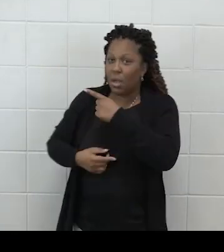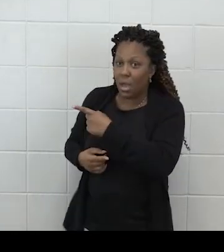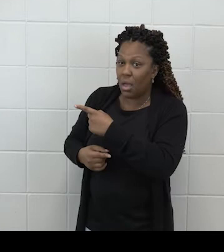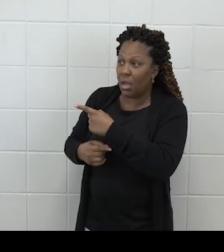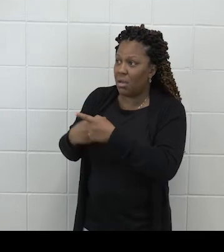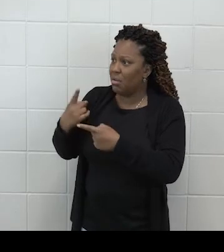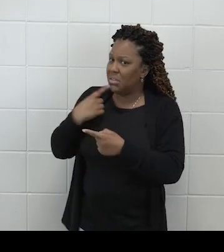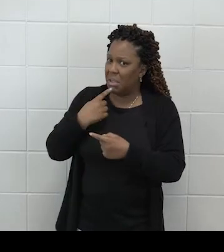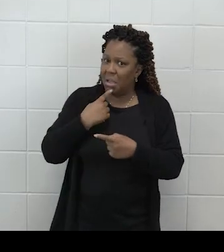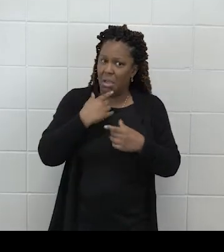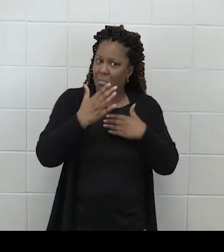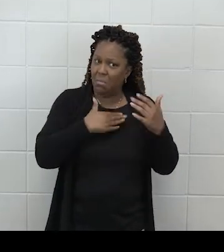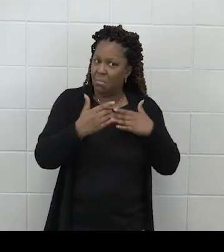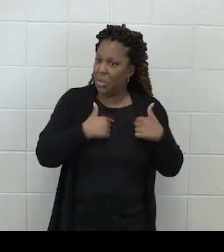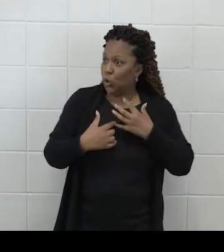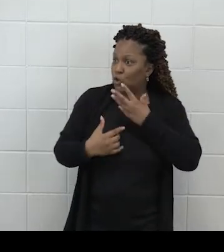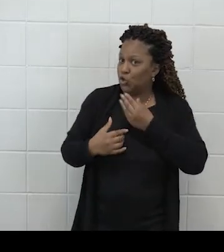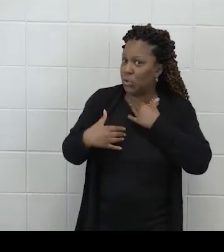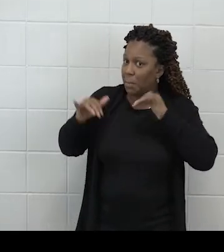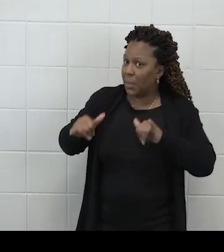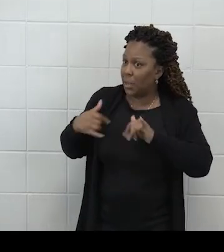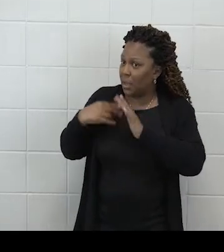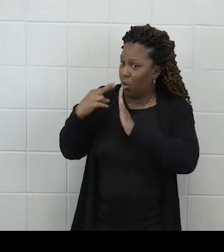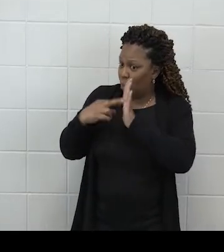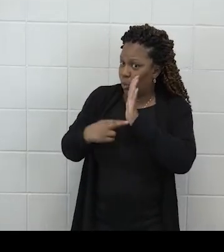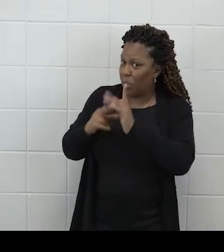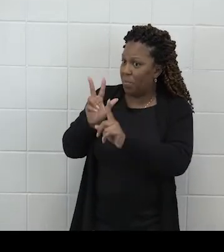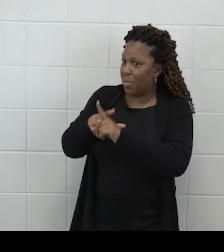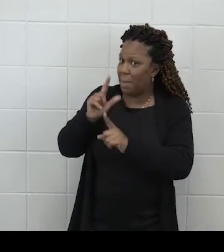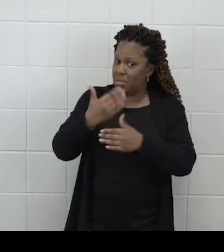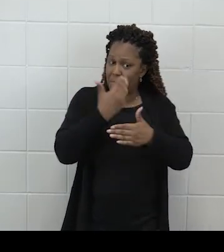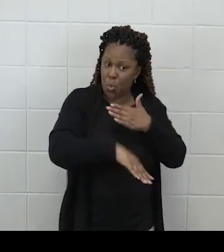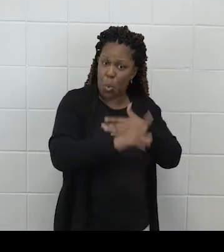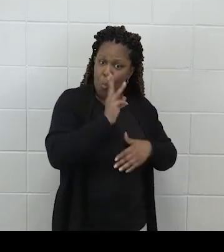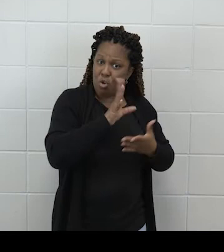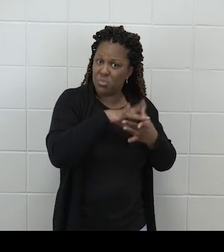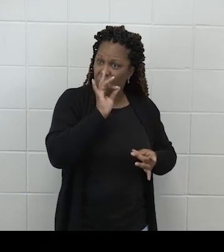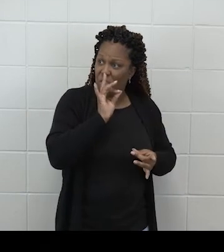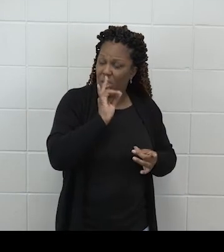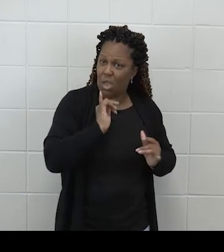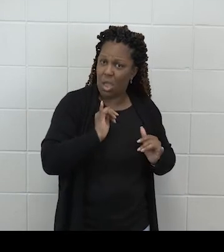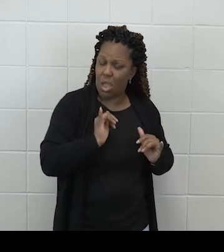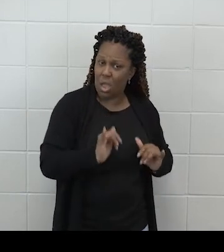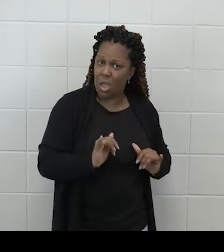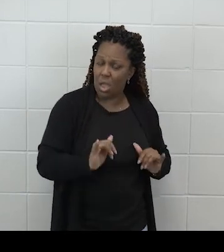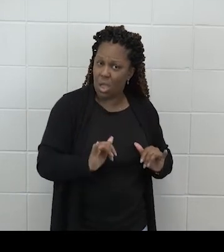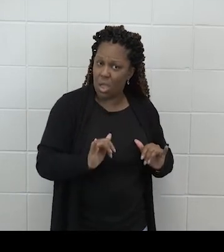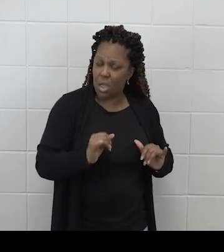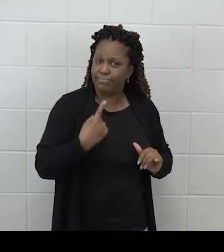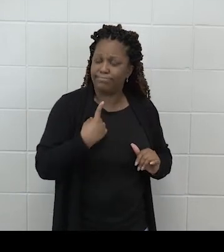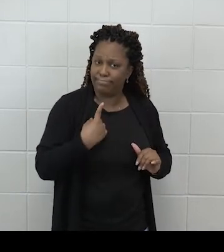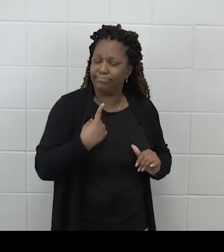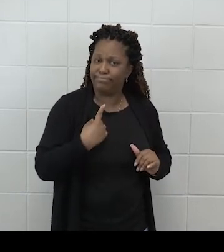another principle for us. The kingdom of God is personal. It cannot be politicized,